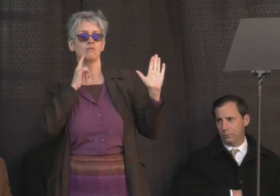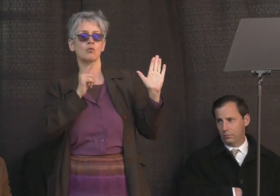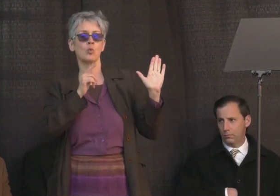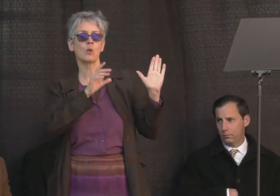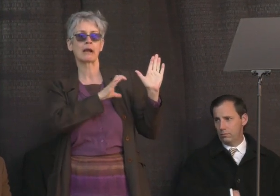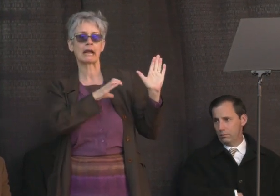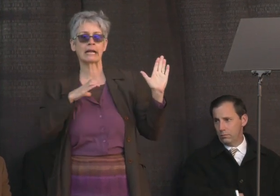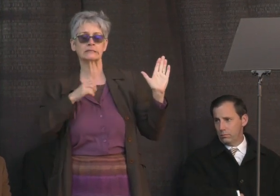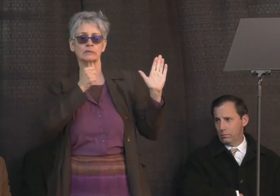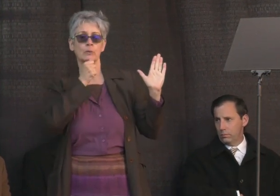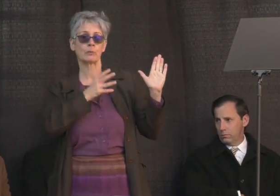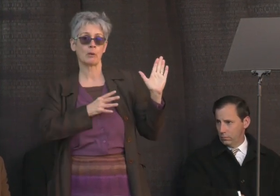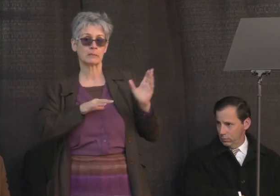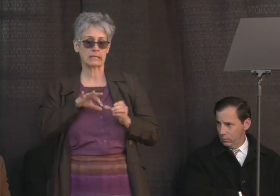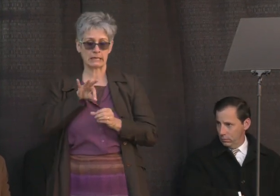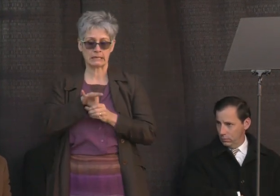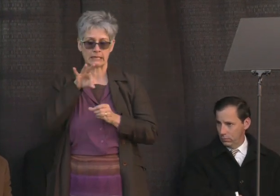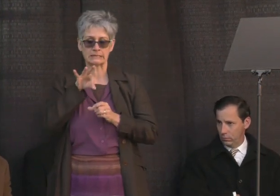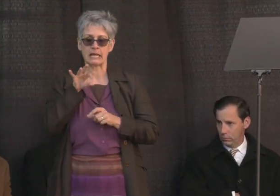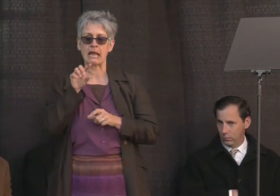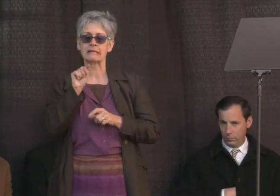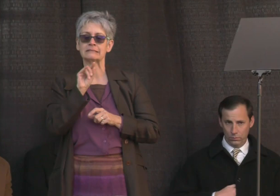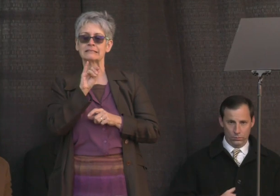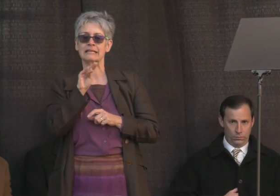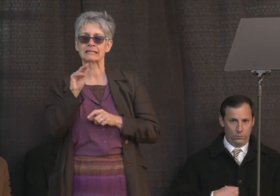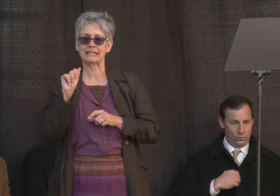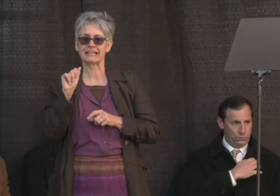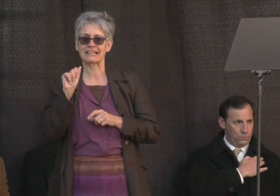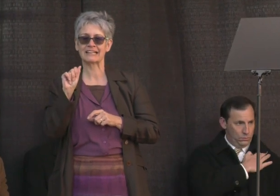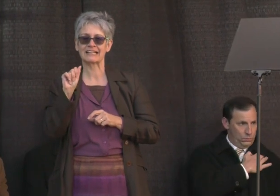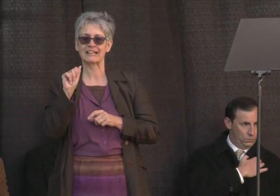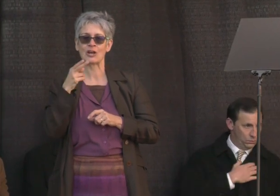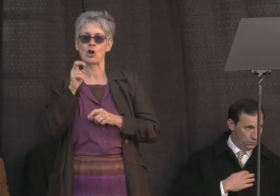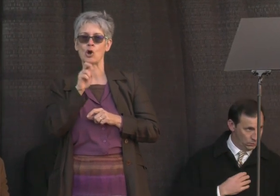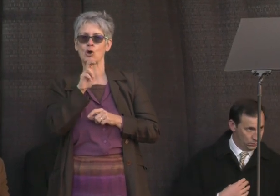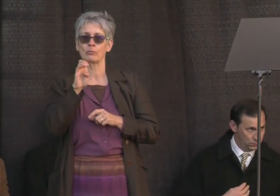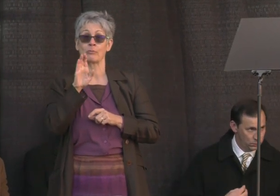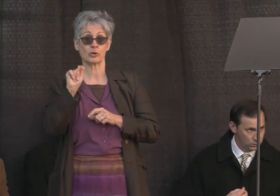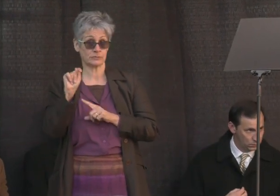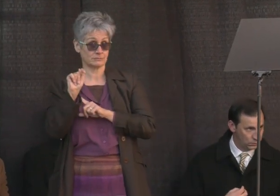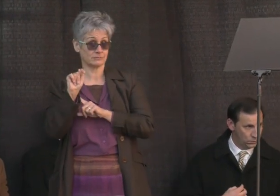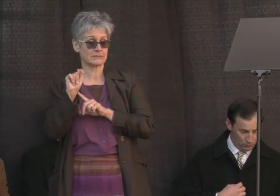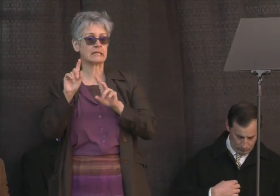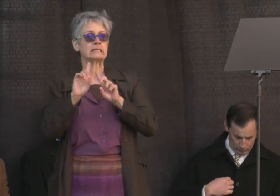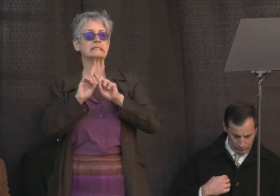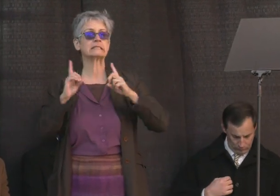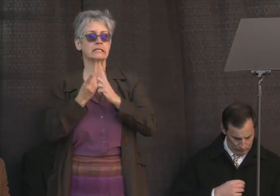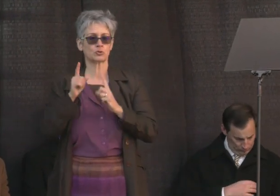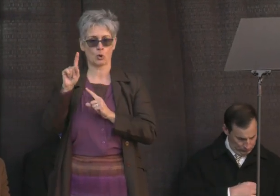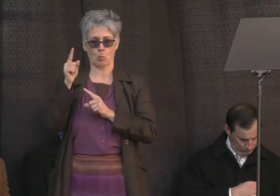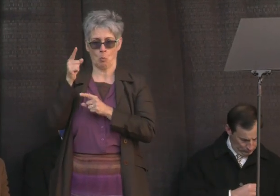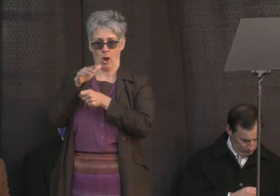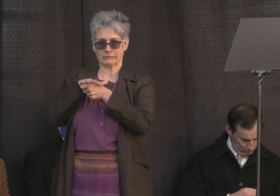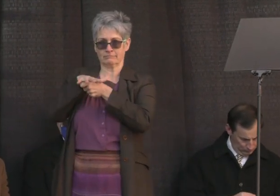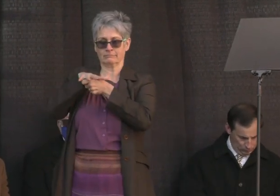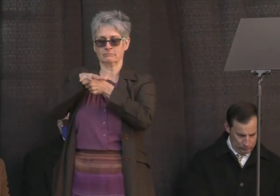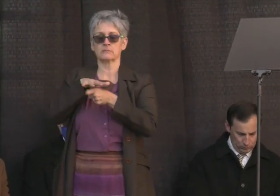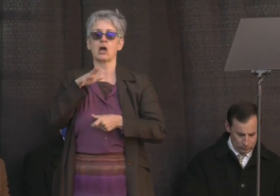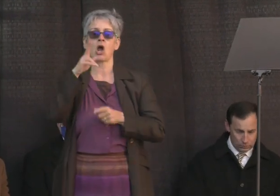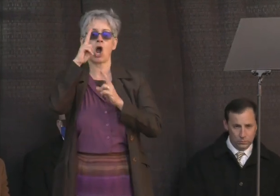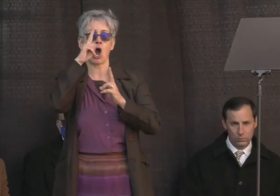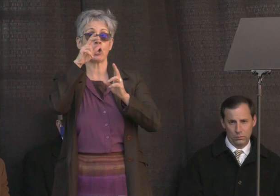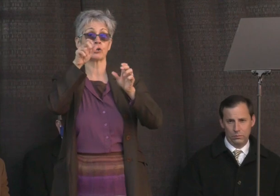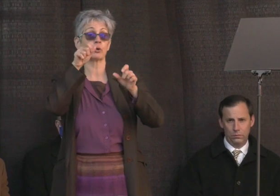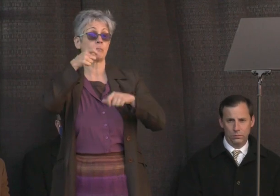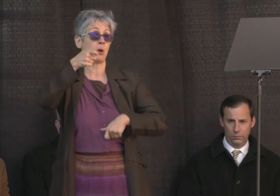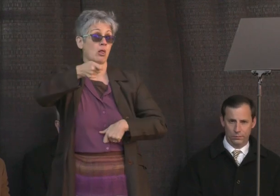Councilwoman-elect Tina N. Herbert, District 1, administered by the Honorable Allison Renee Lee,